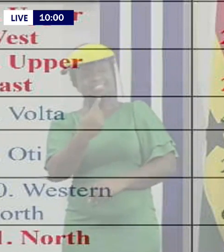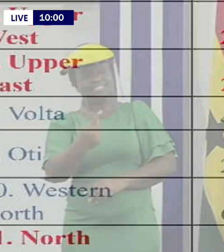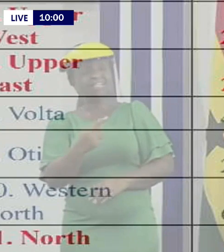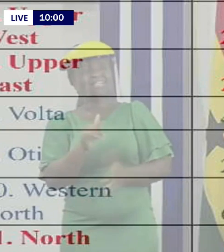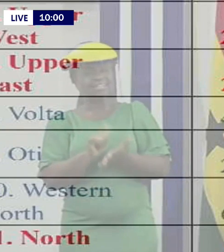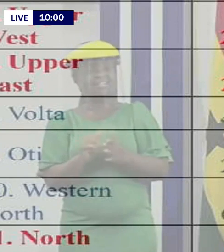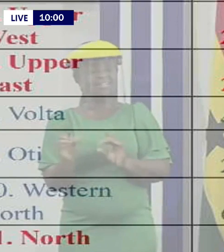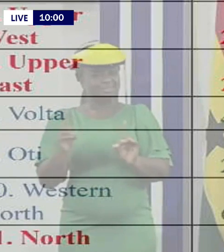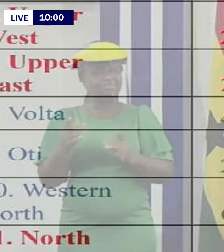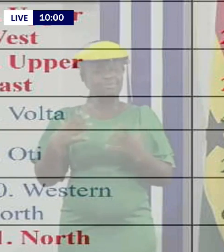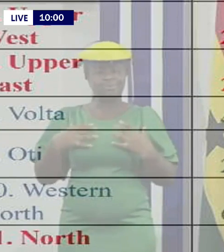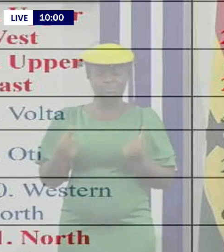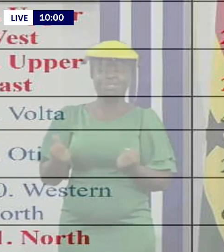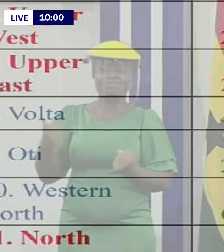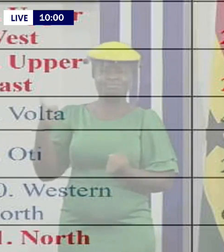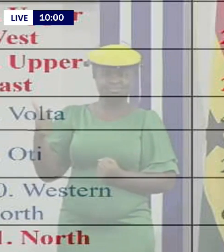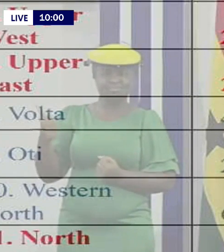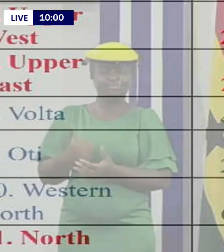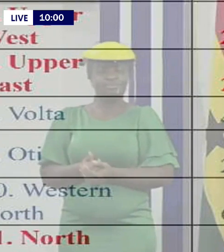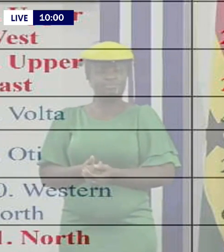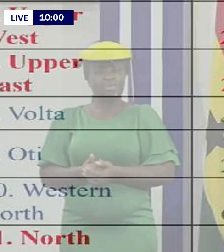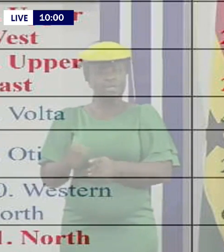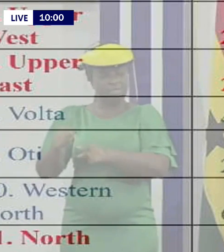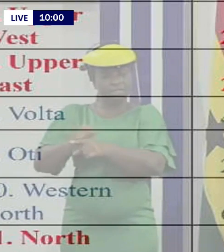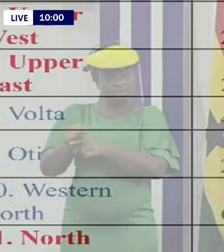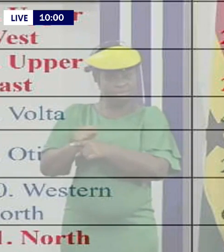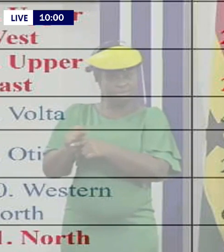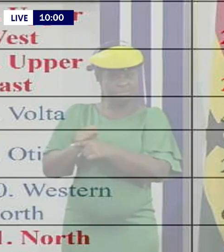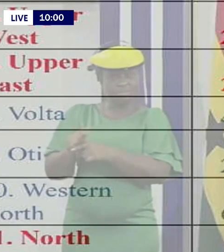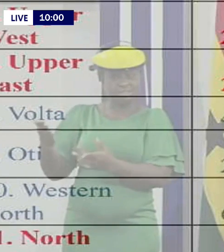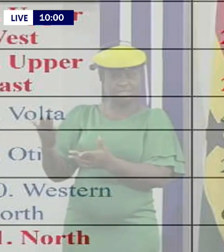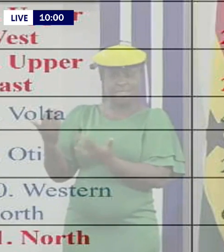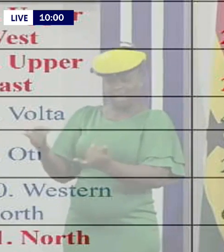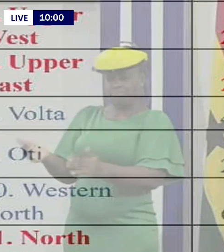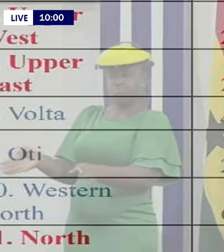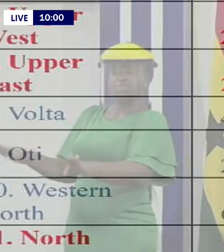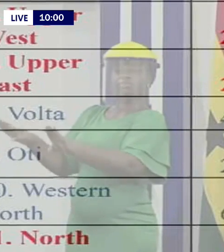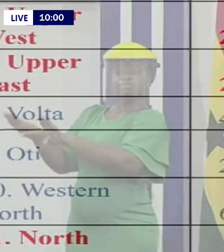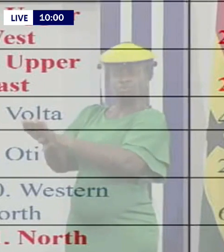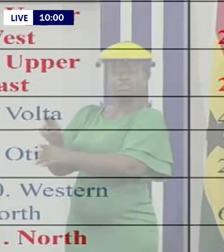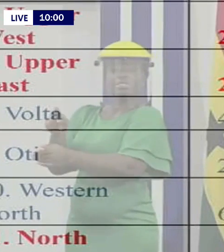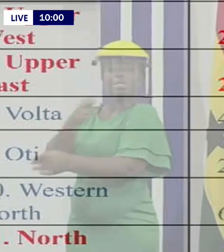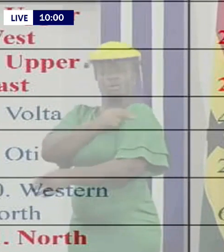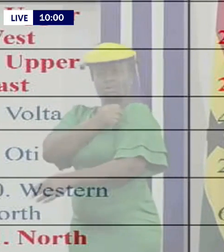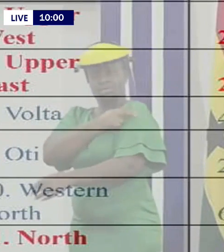them some level of clean sheets. In fact, their treatment center is temporarily closed until they have a new